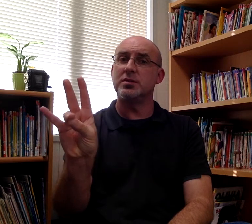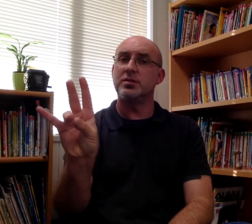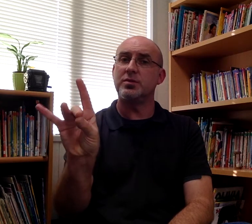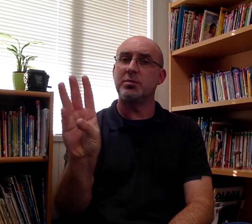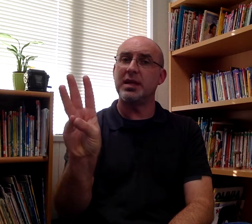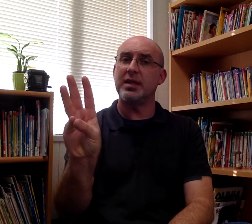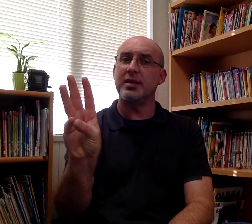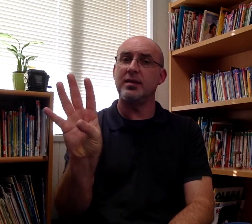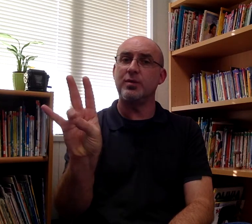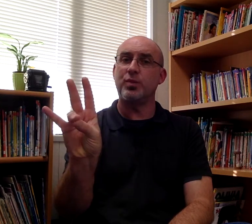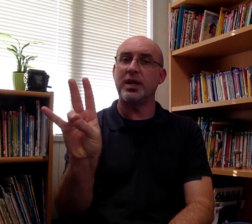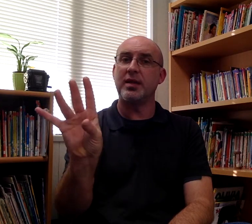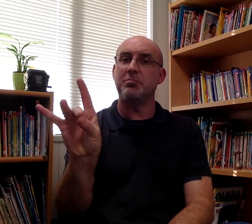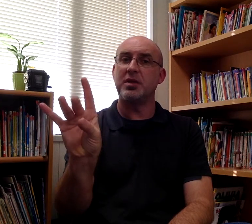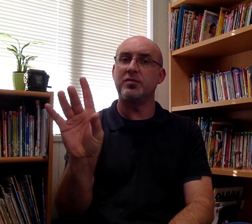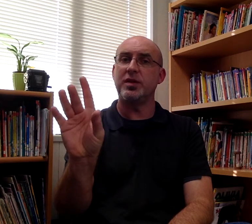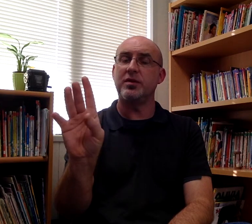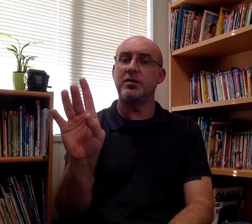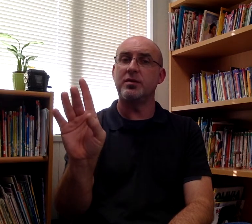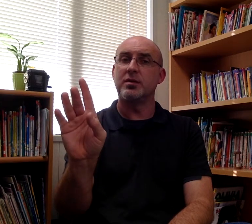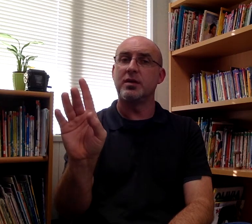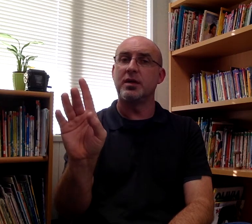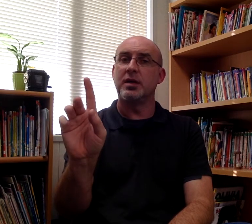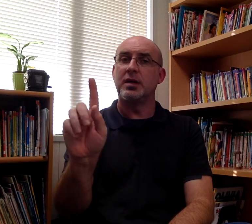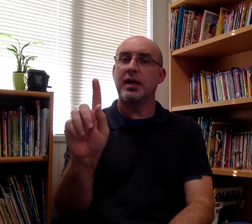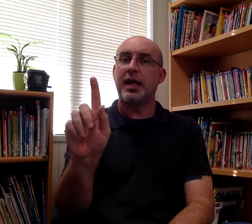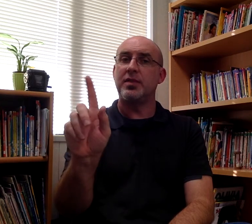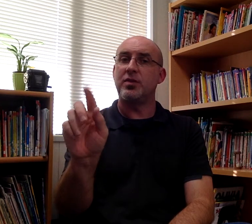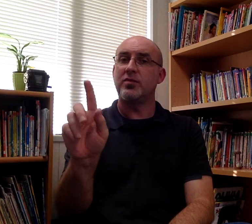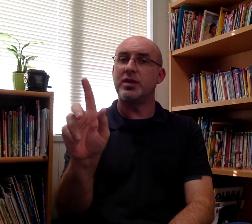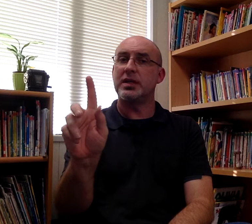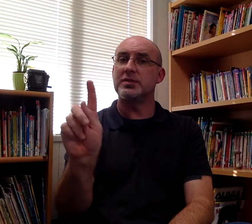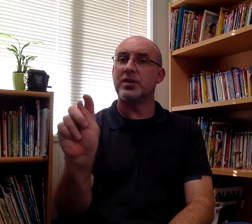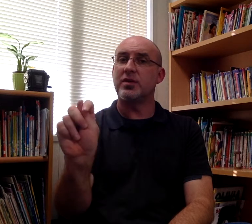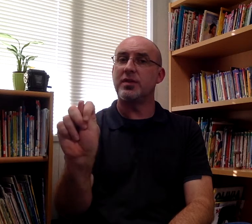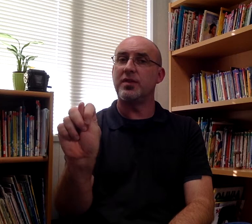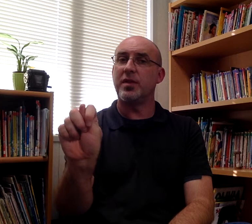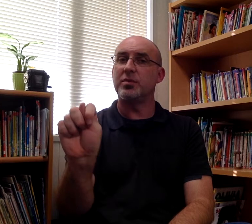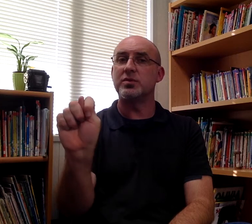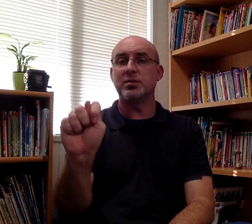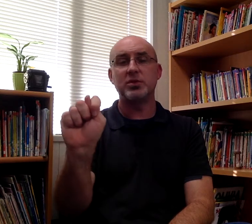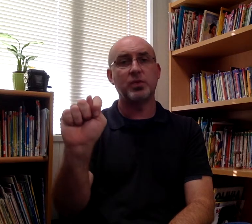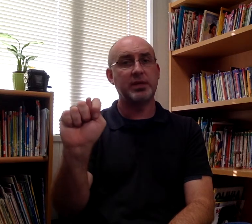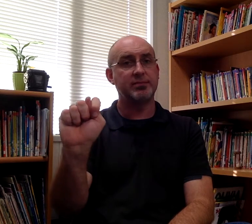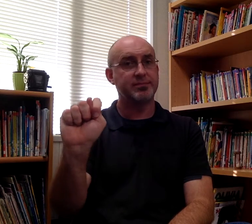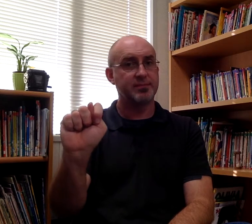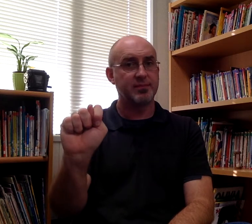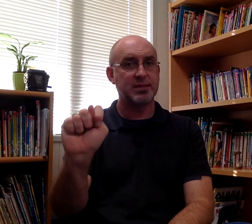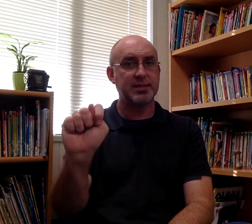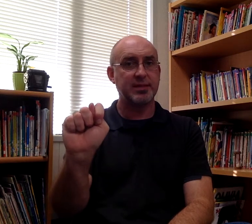2, 3, pinky, ring, middle finger, and then you have your index finger and the thumb goes in between. T.